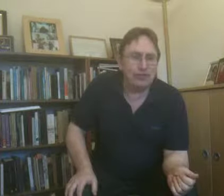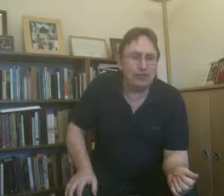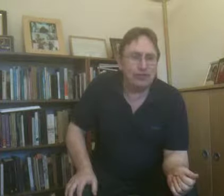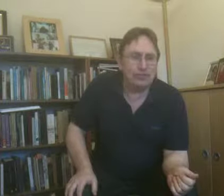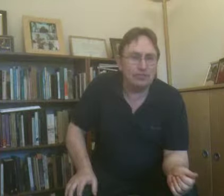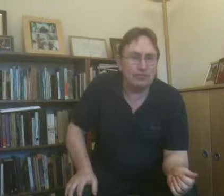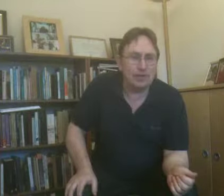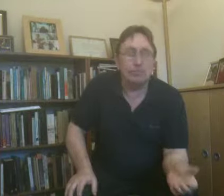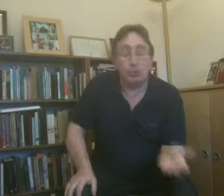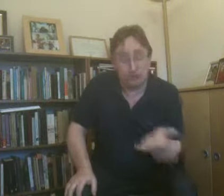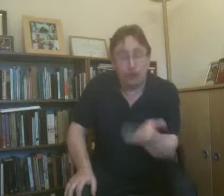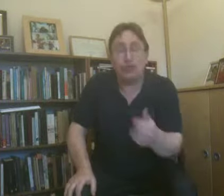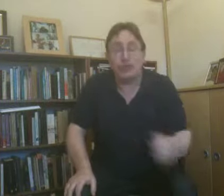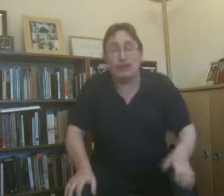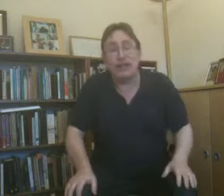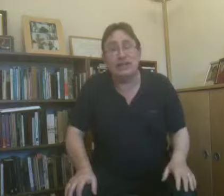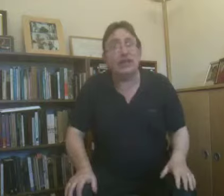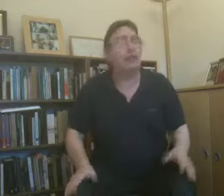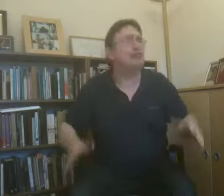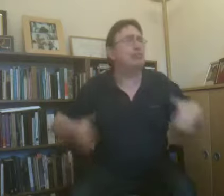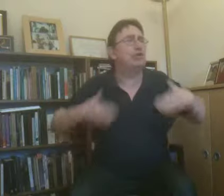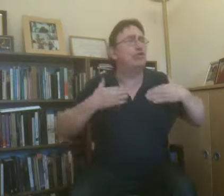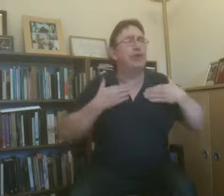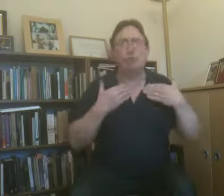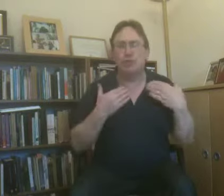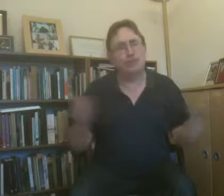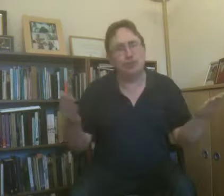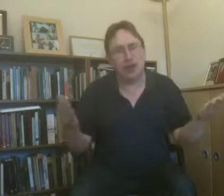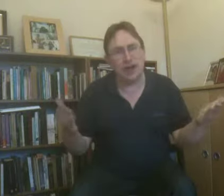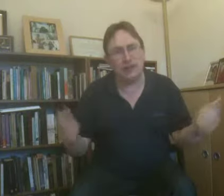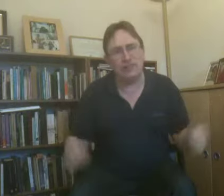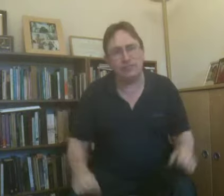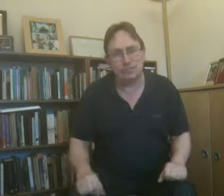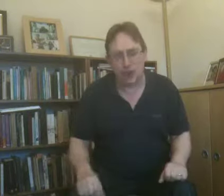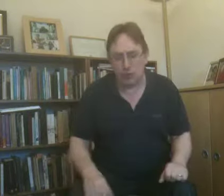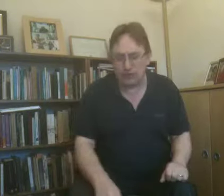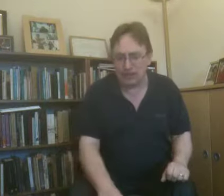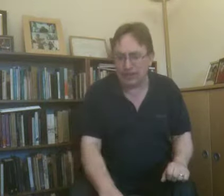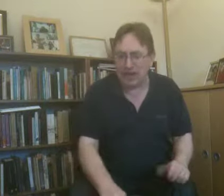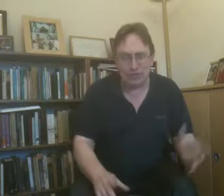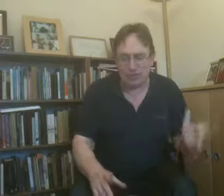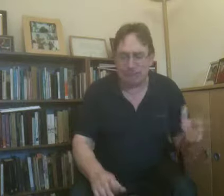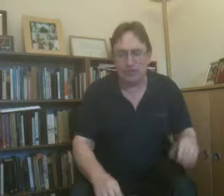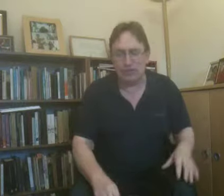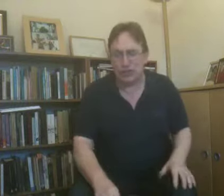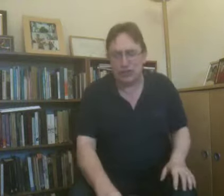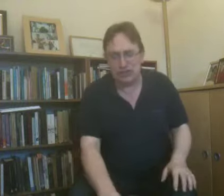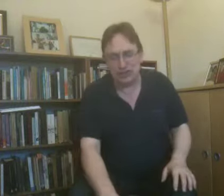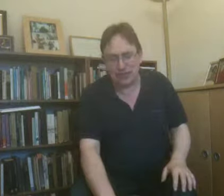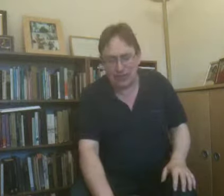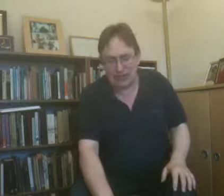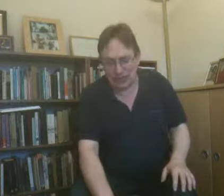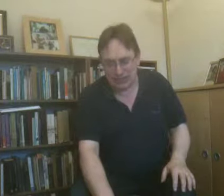responds, but we're told that this lady responds with a full heart, openly, and everything changes in her